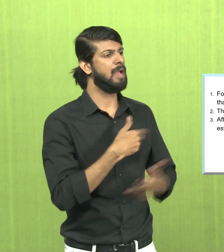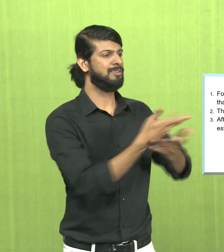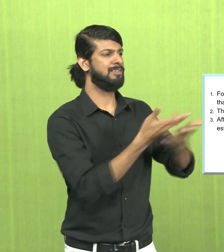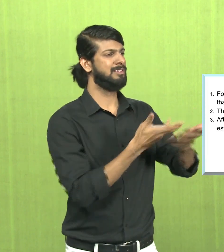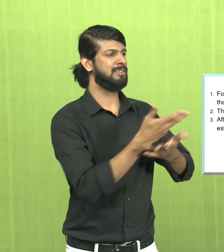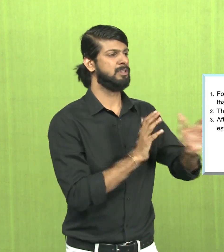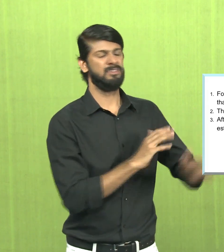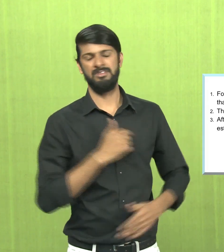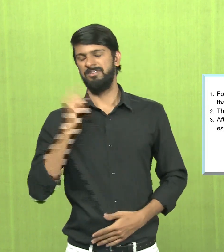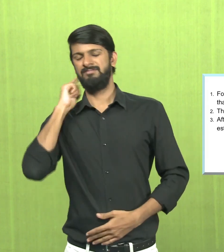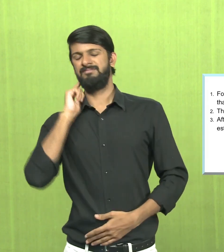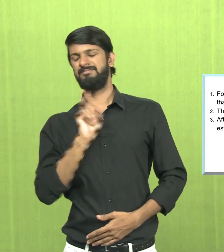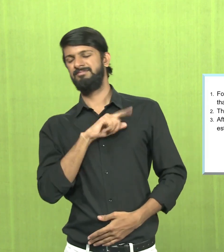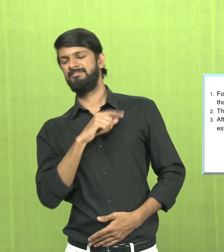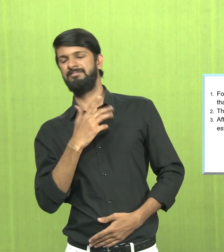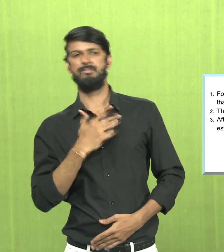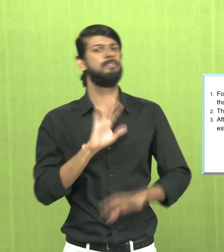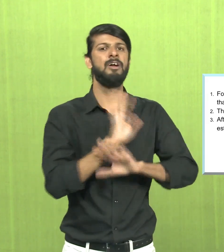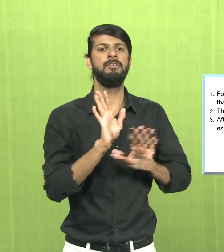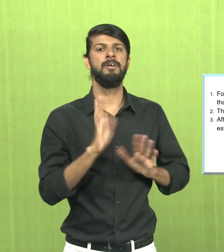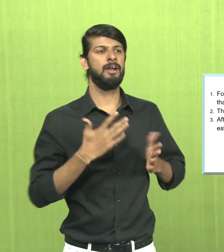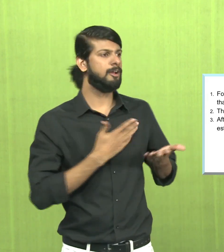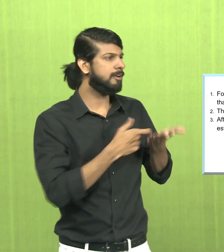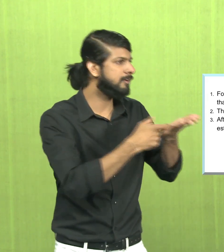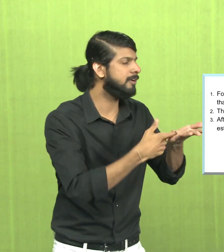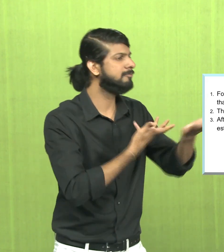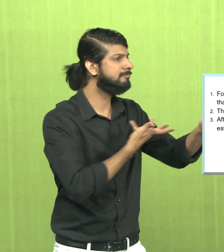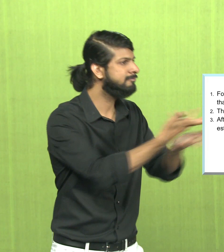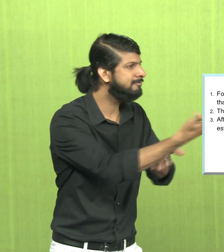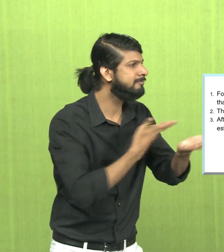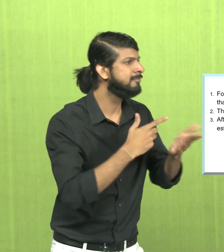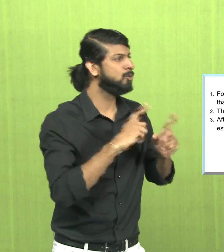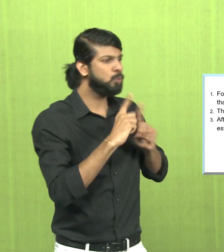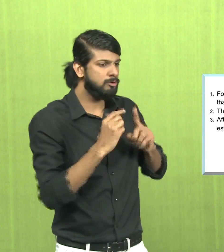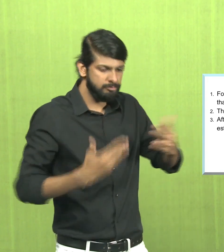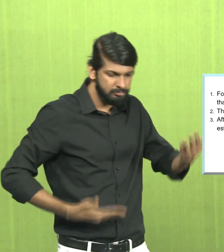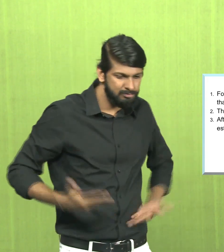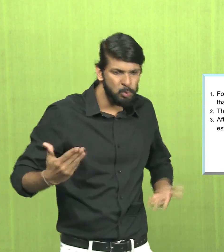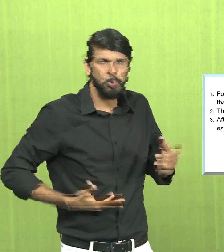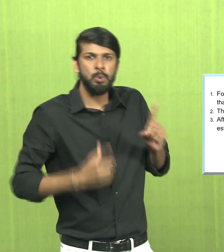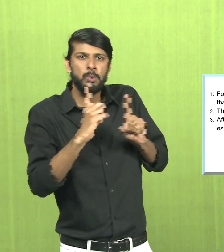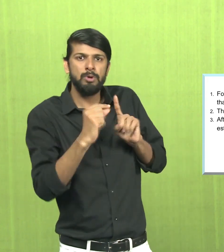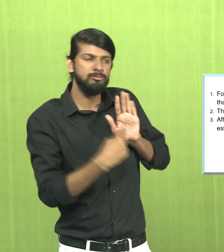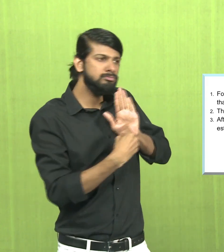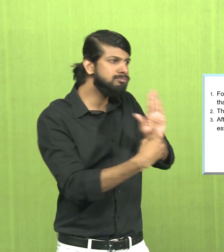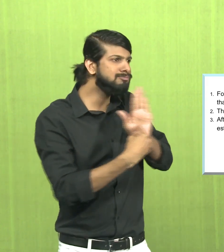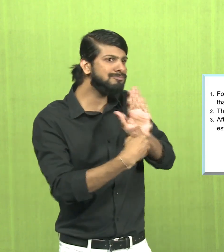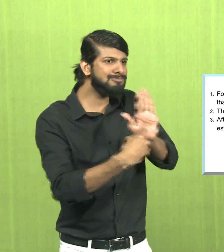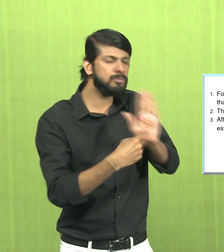behavior, our approach. So, if we are two-faced, that is not right conduct. We have